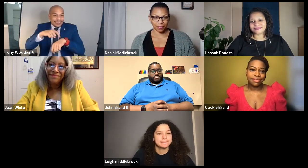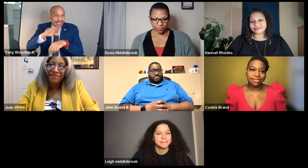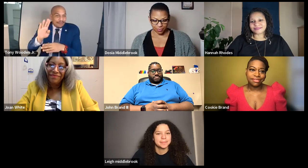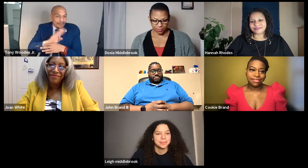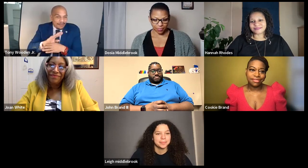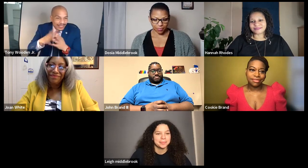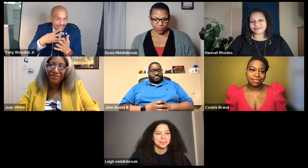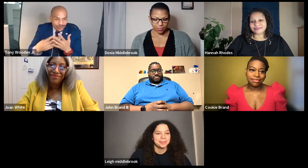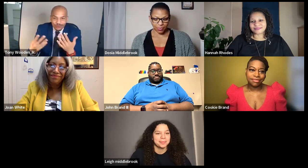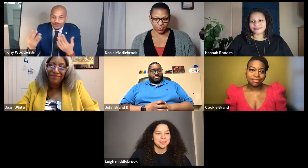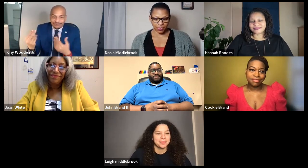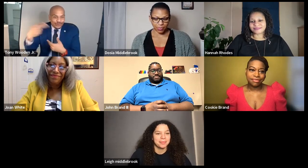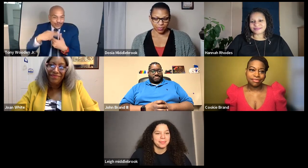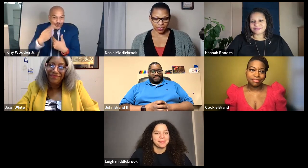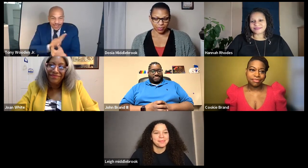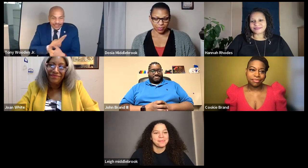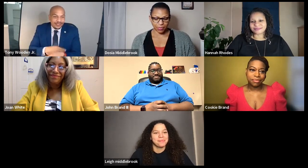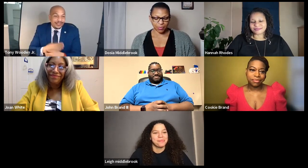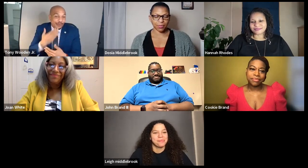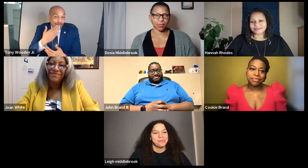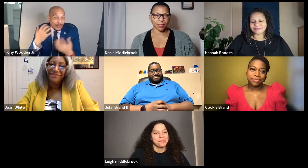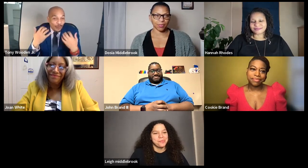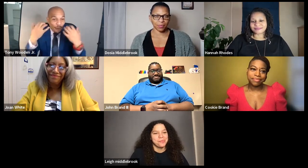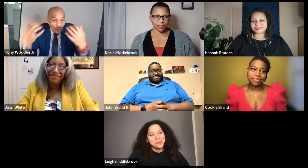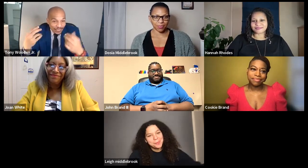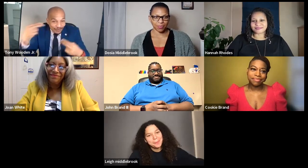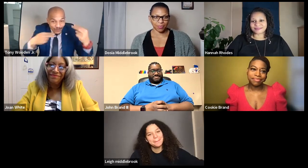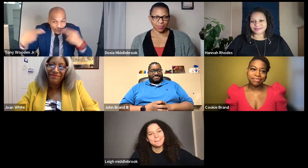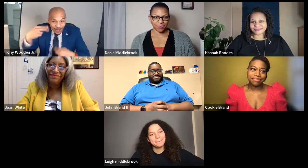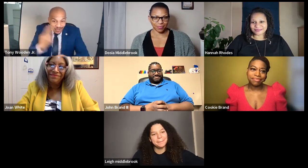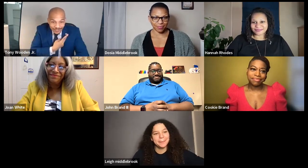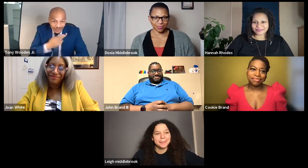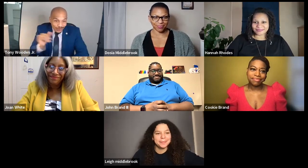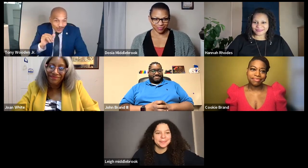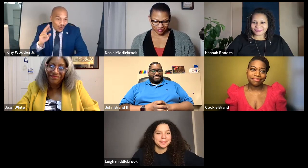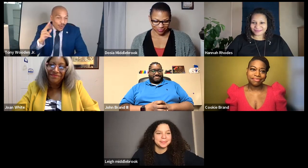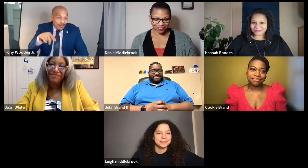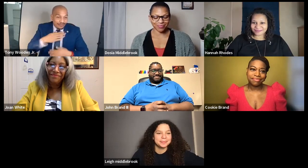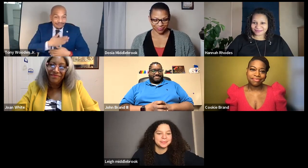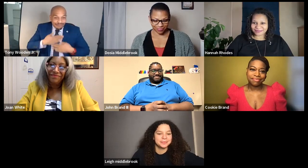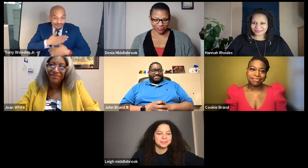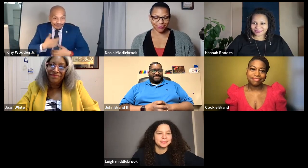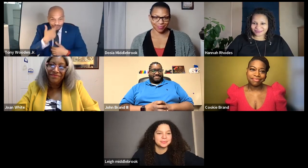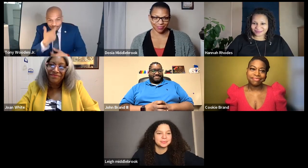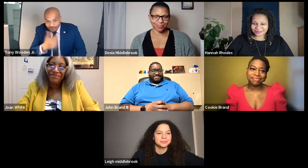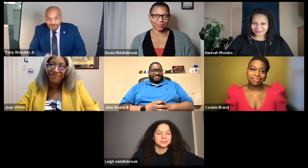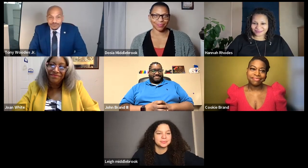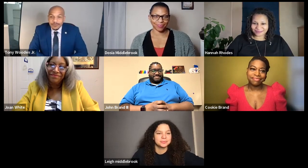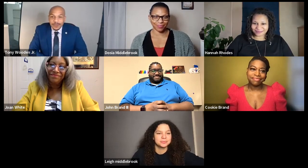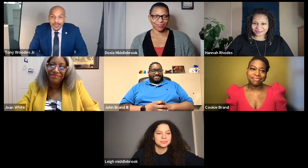family for being here, for taking time out of their busy schedule to be with us, and the audience, everybody for joining with us. I